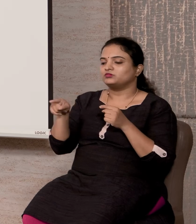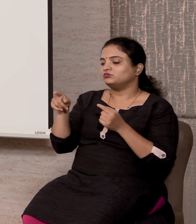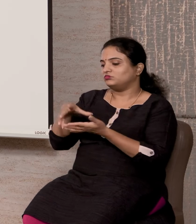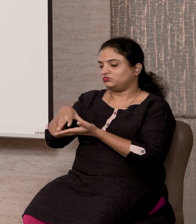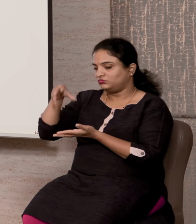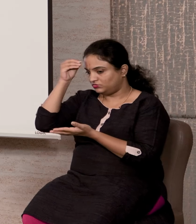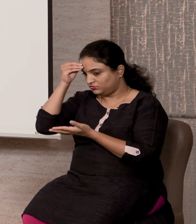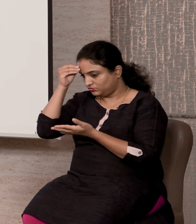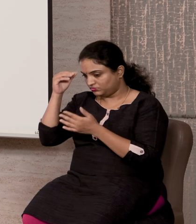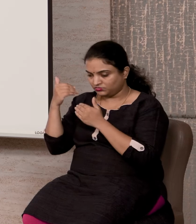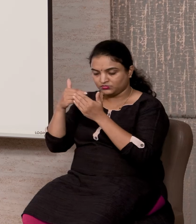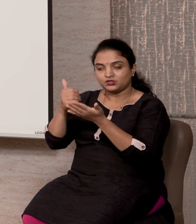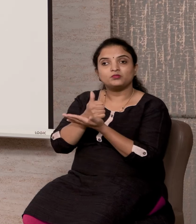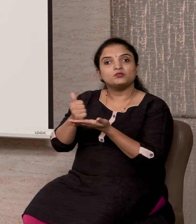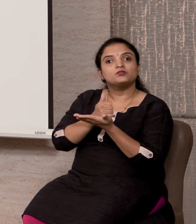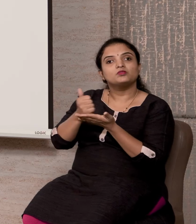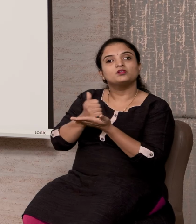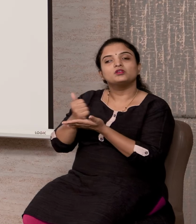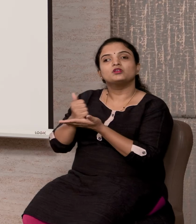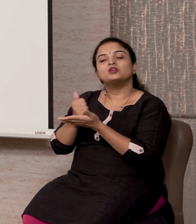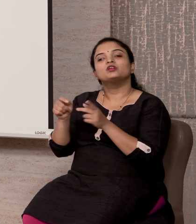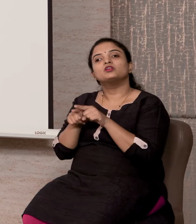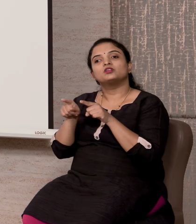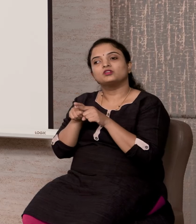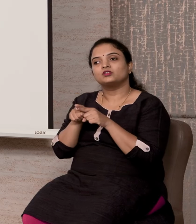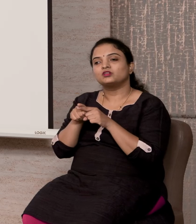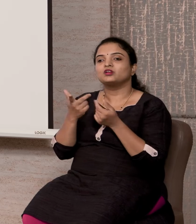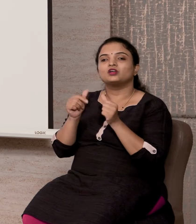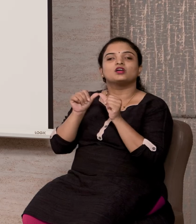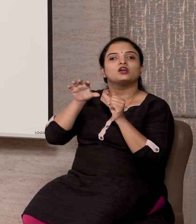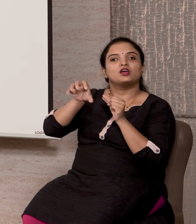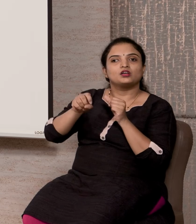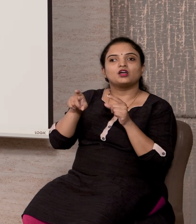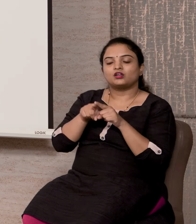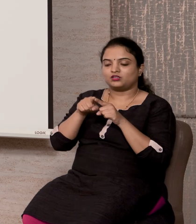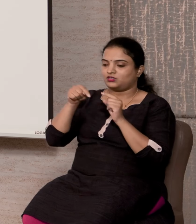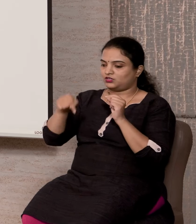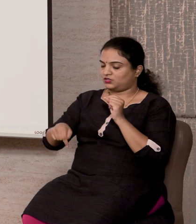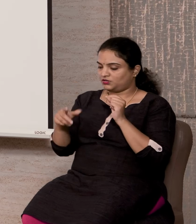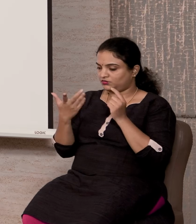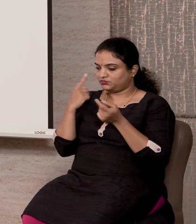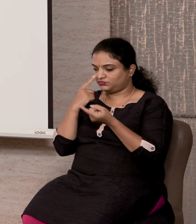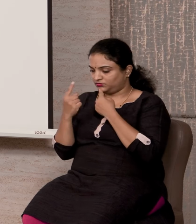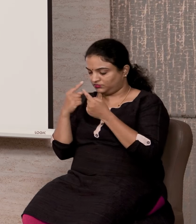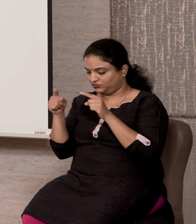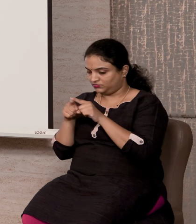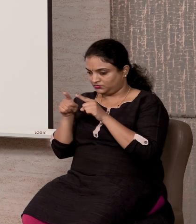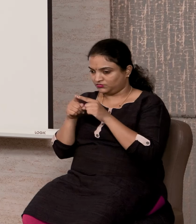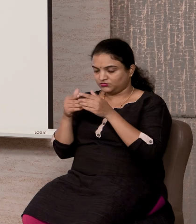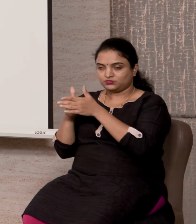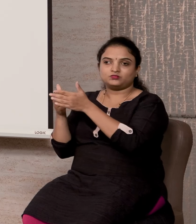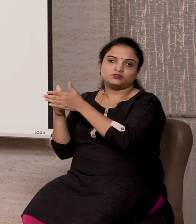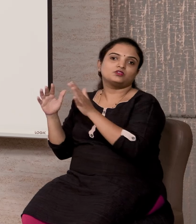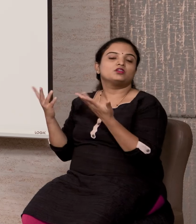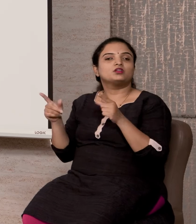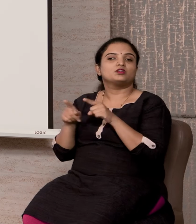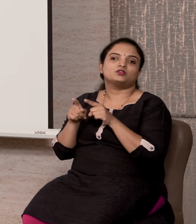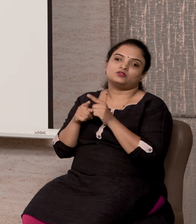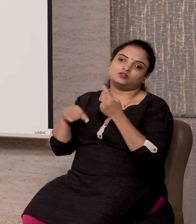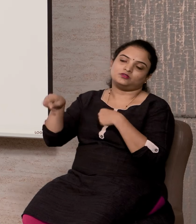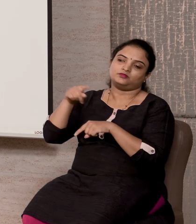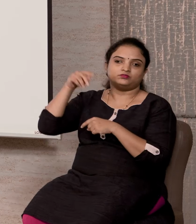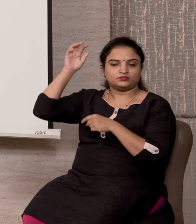about intricate practices, how to make something accessible. And then they also now know how to identify accessibility issues around and how to fix them,